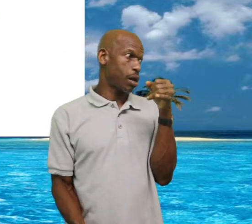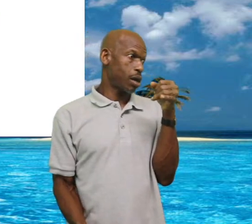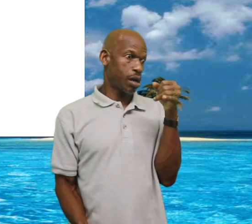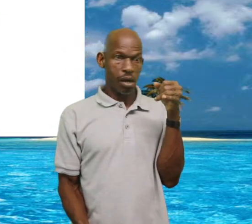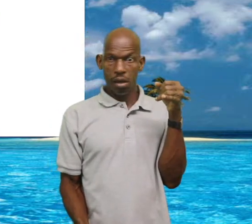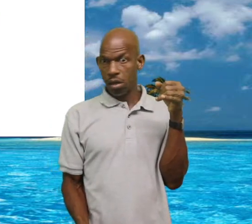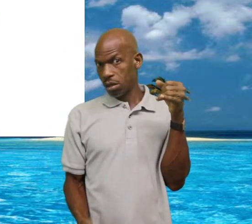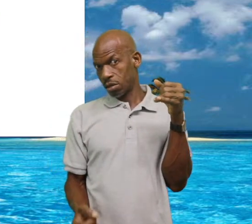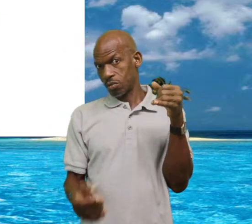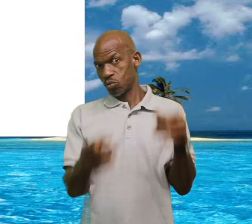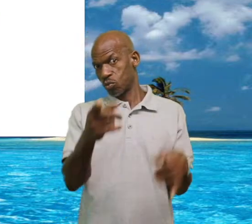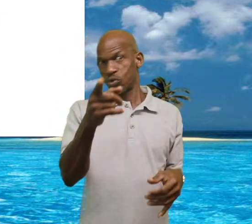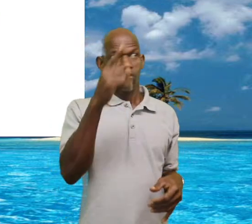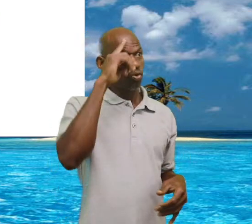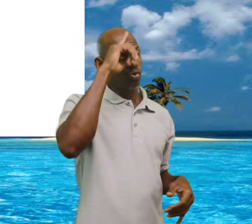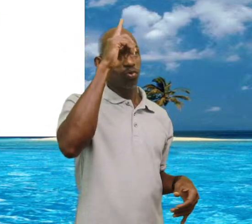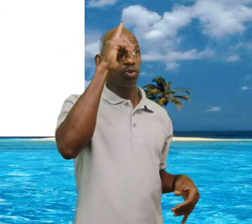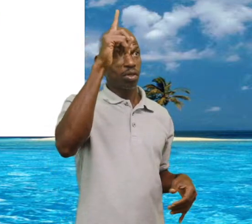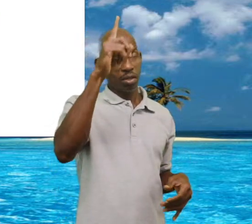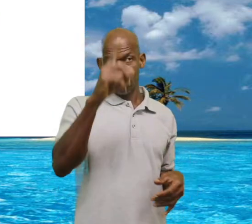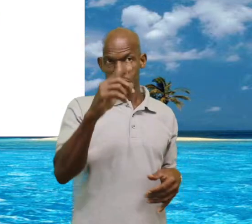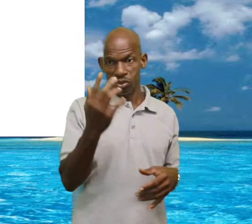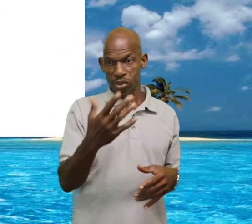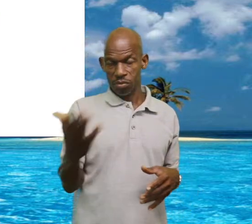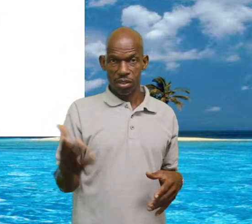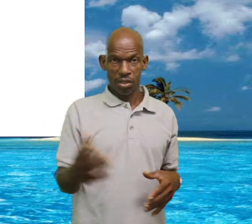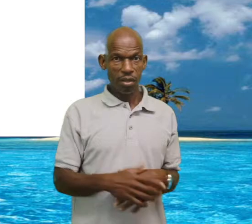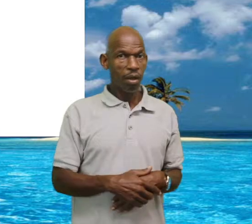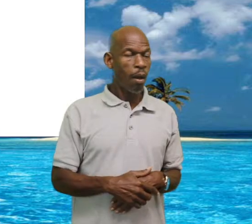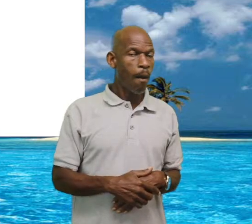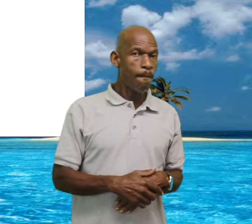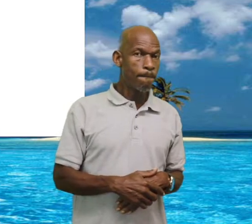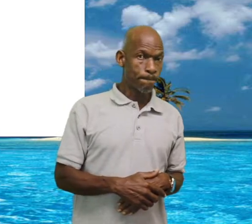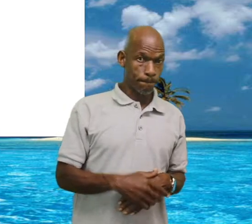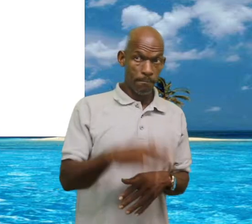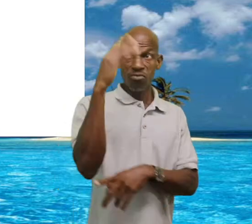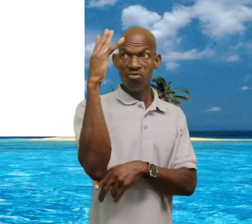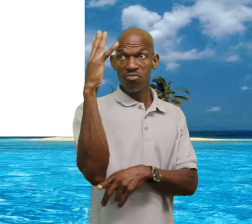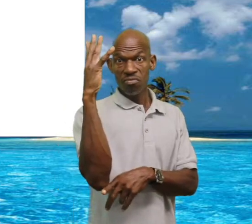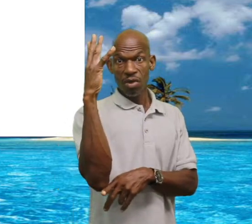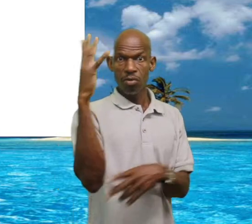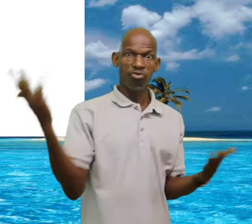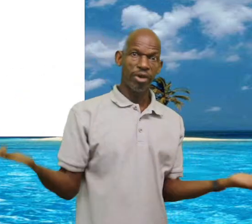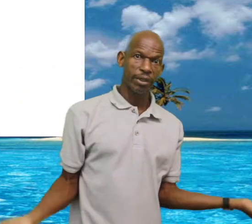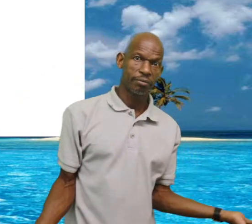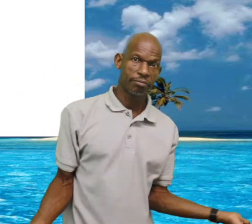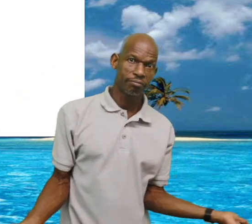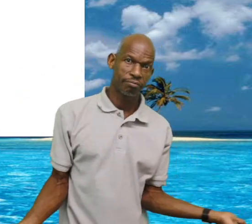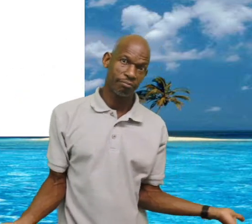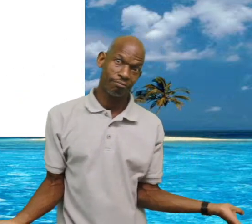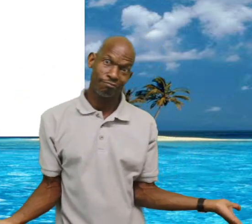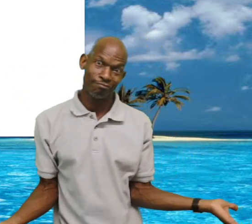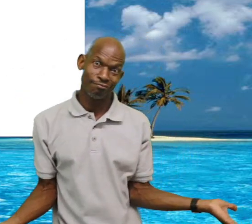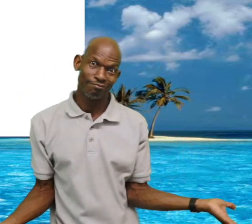All right, let me just take out this adjective. So instead of giving you the, I'm going to just give you